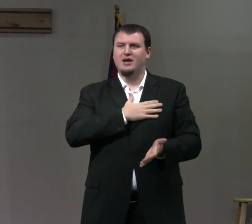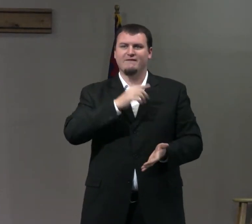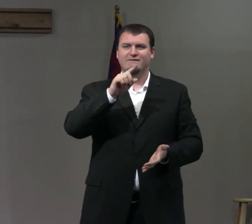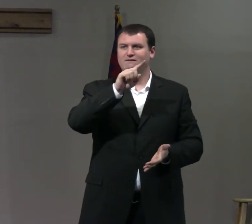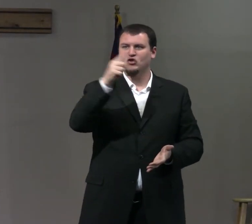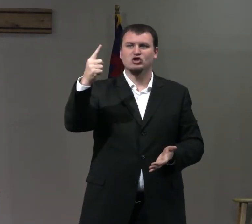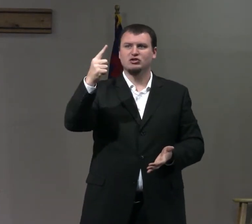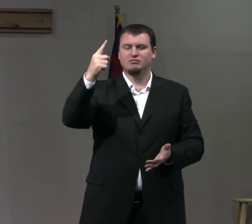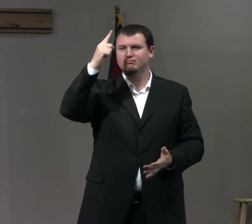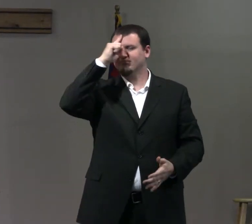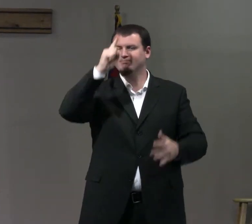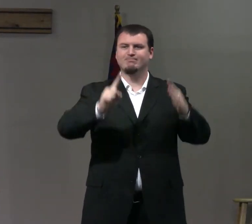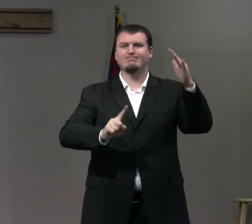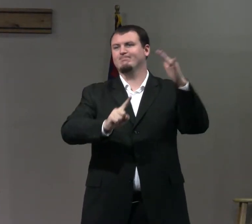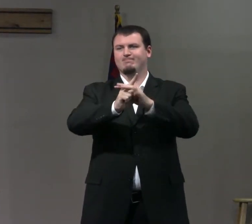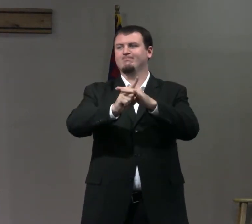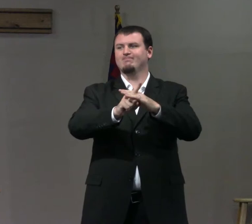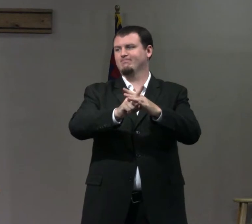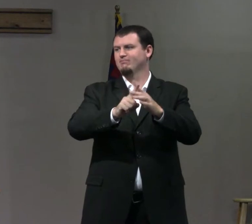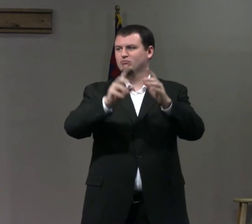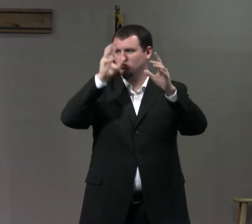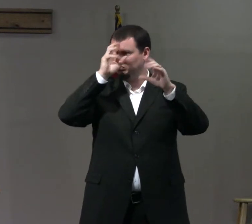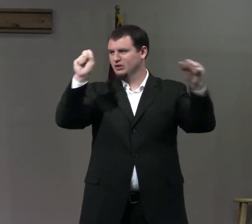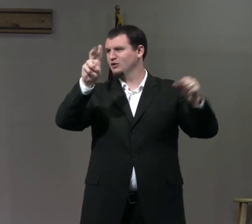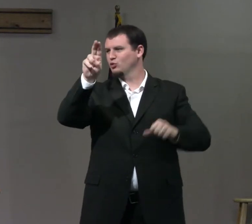as a leader. That's something that I first think of.